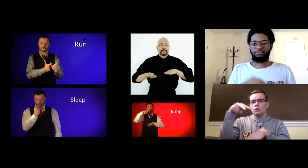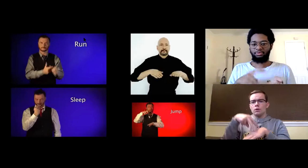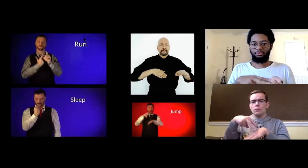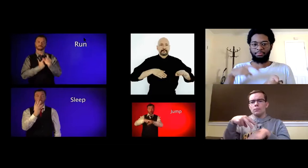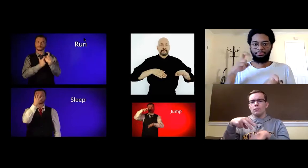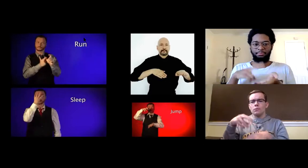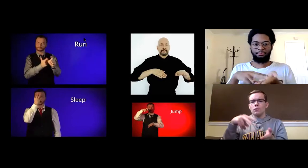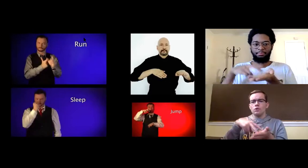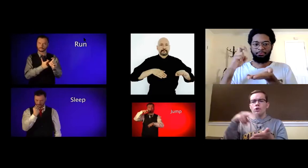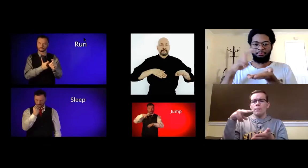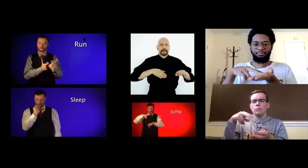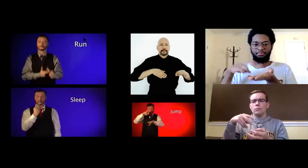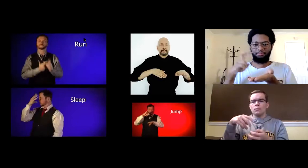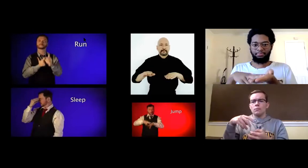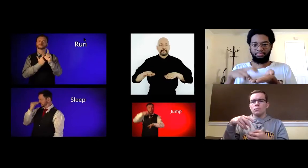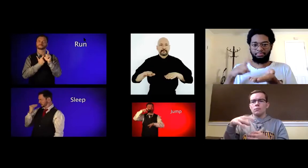Jump.